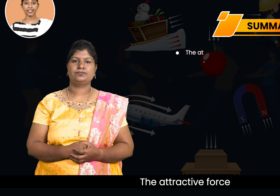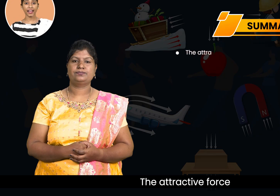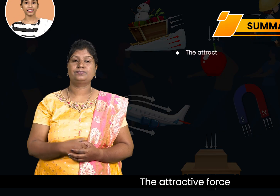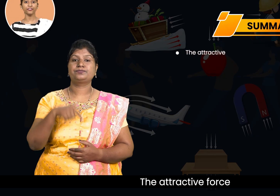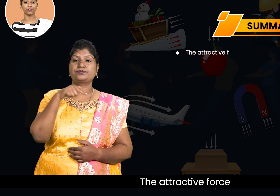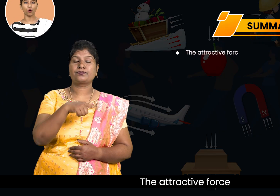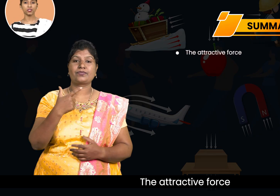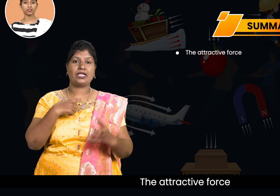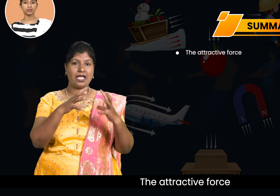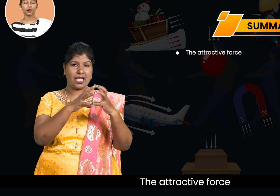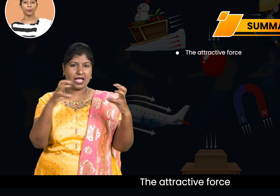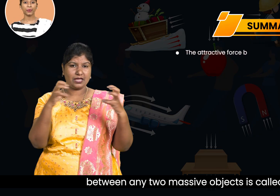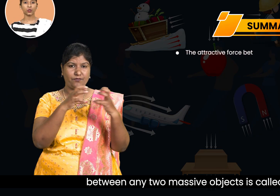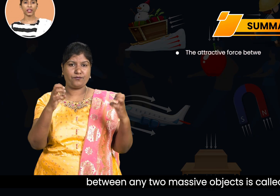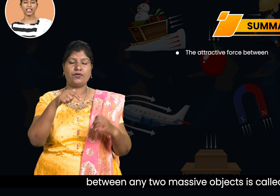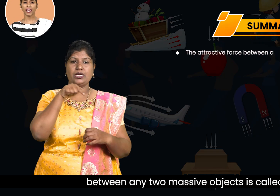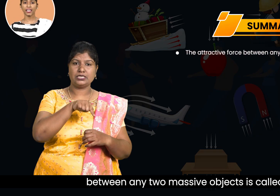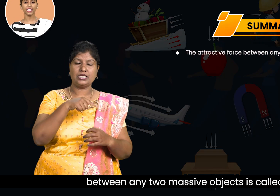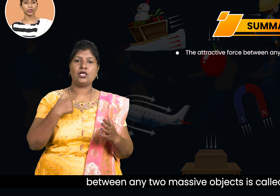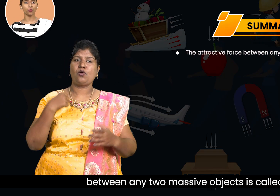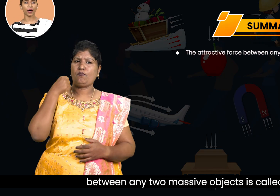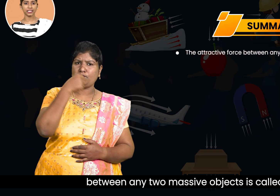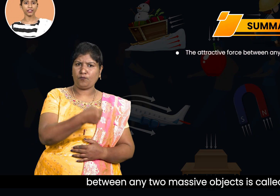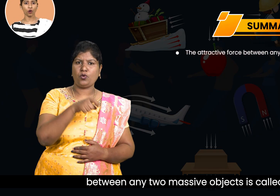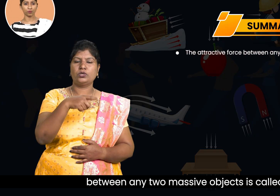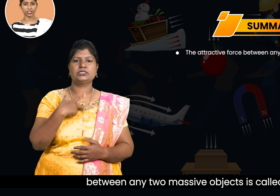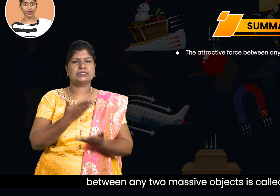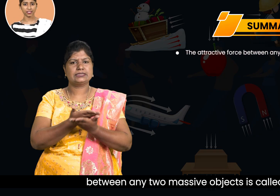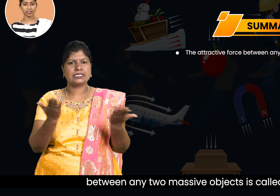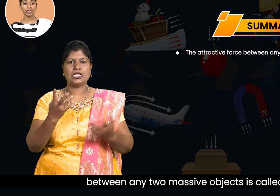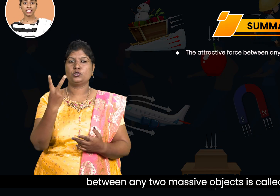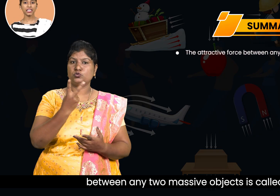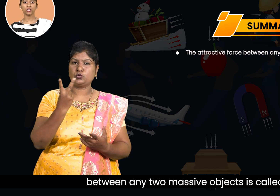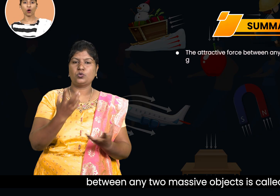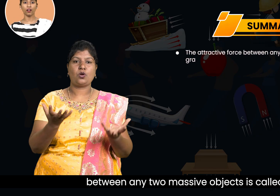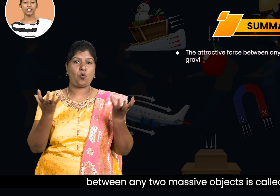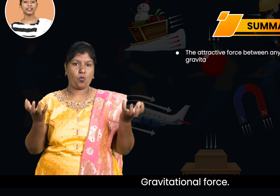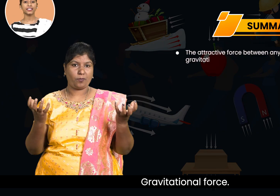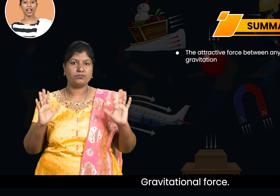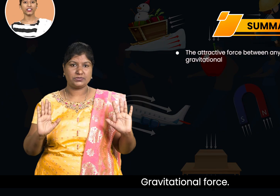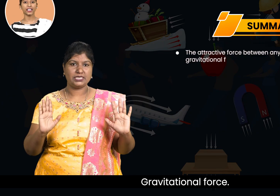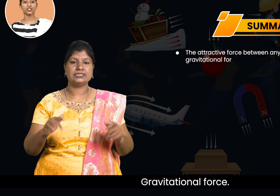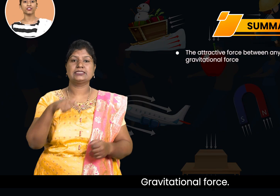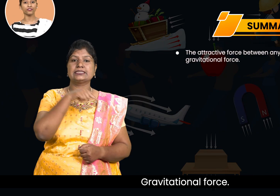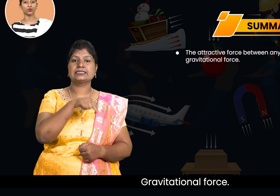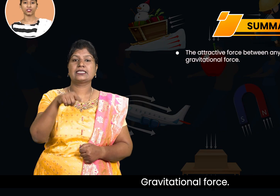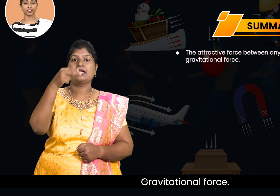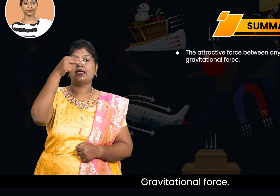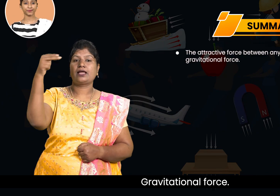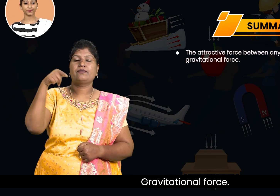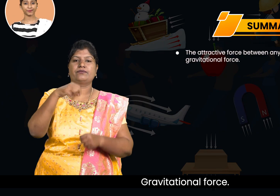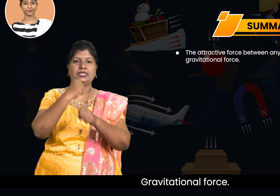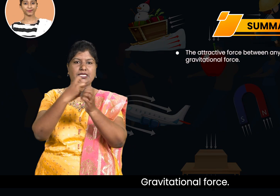The attractive force between any two massive objects is called gravitational